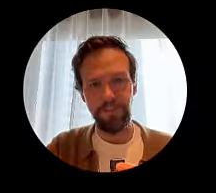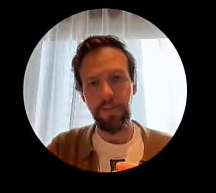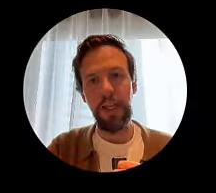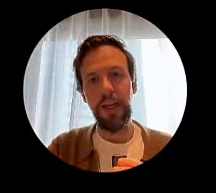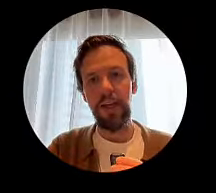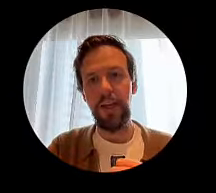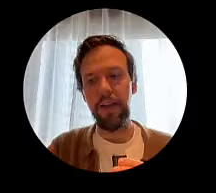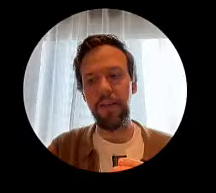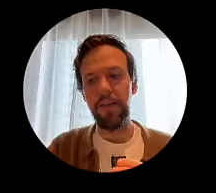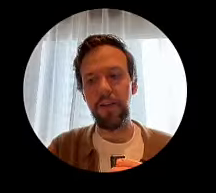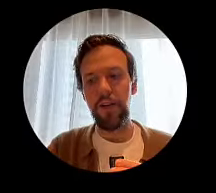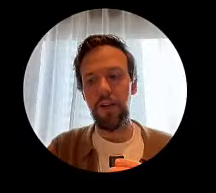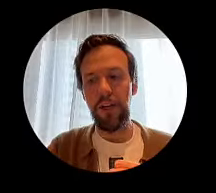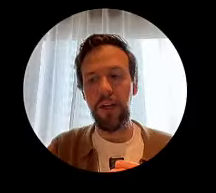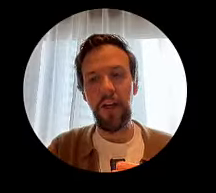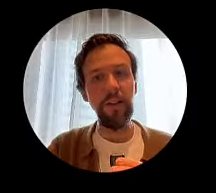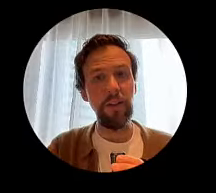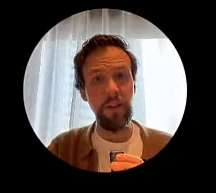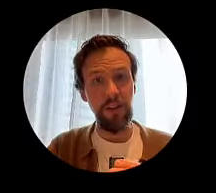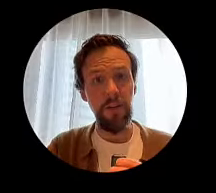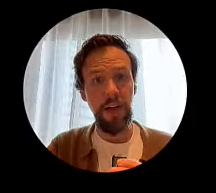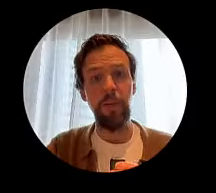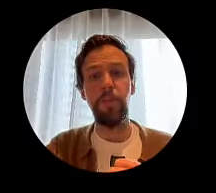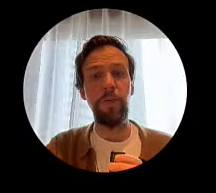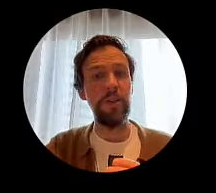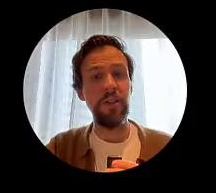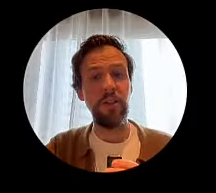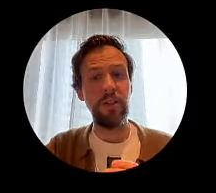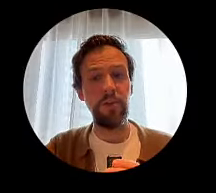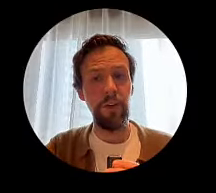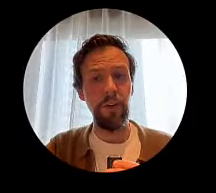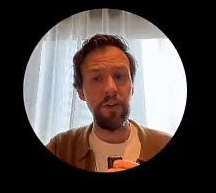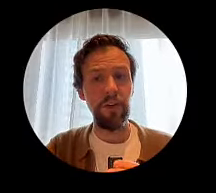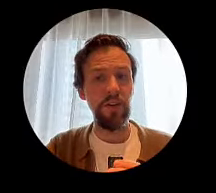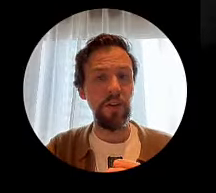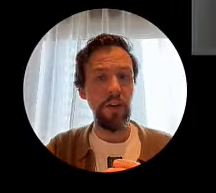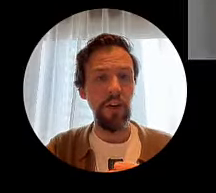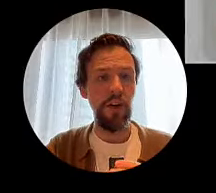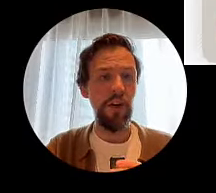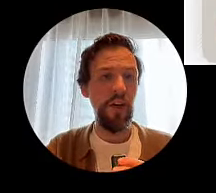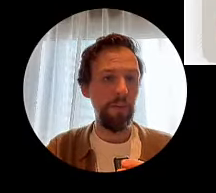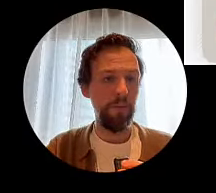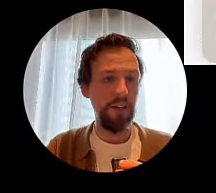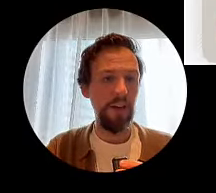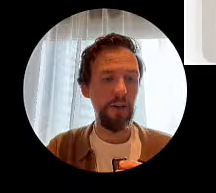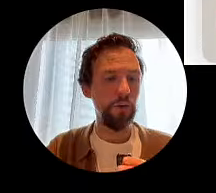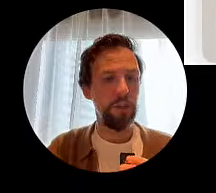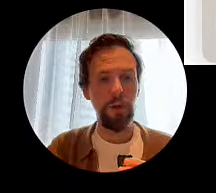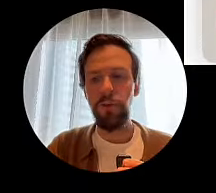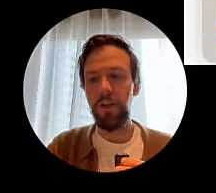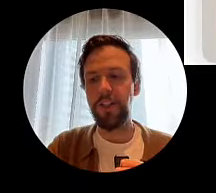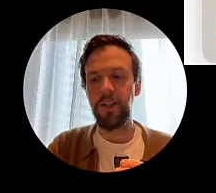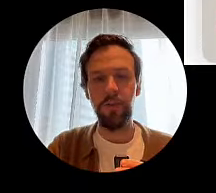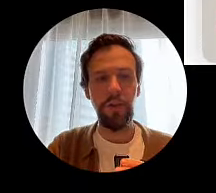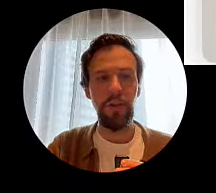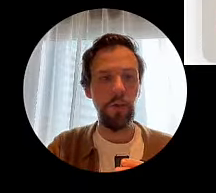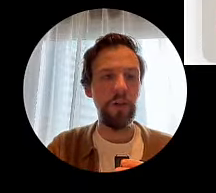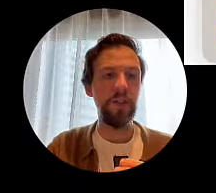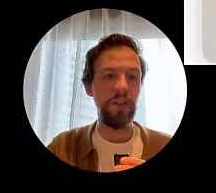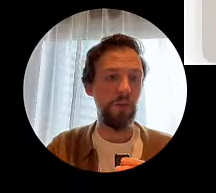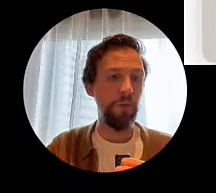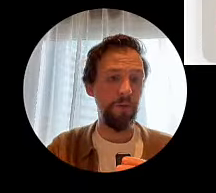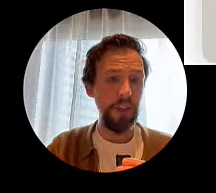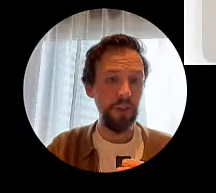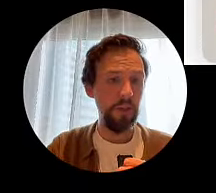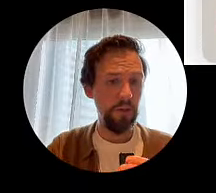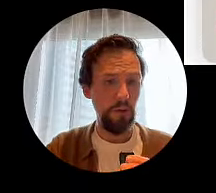them. And in the end, it even helped my business because Apple decided during Global Accessibility